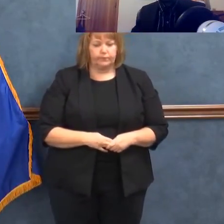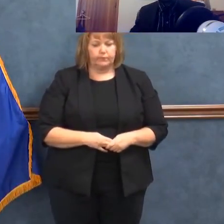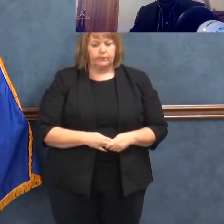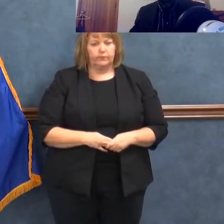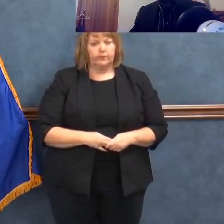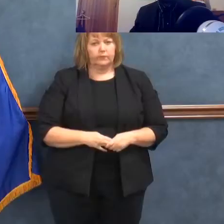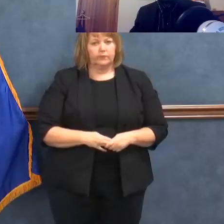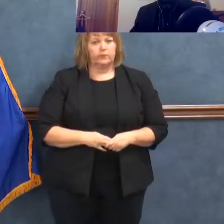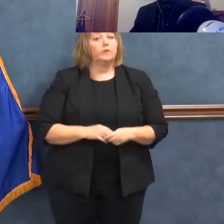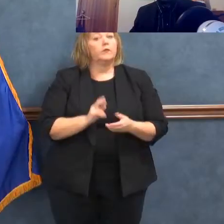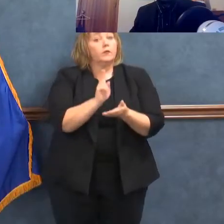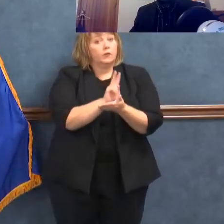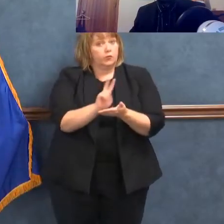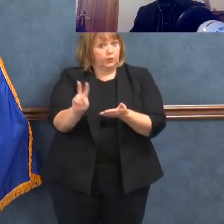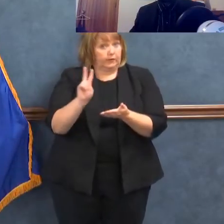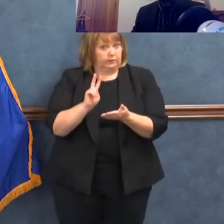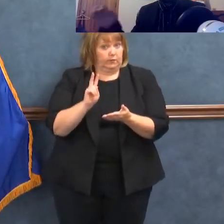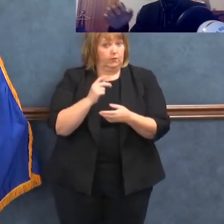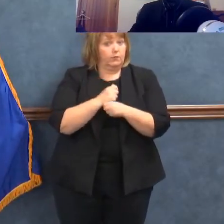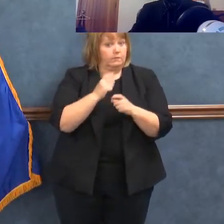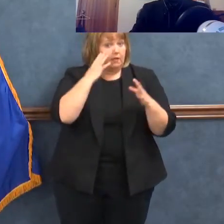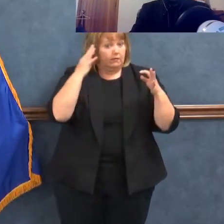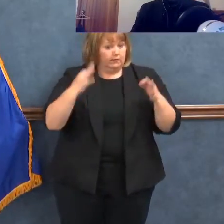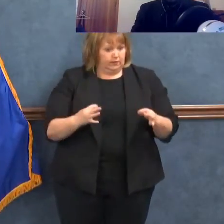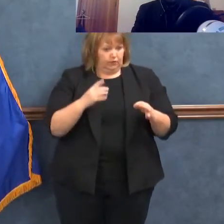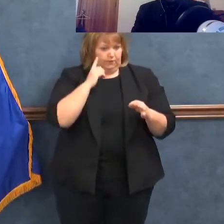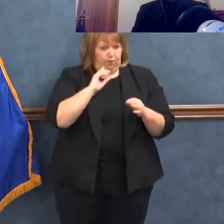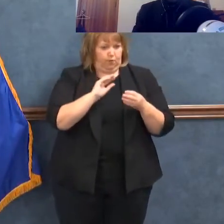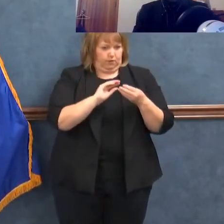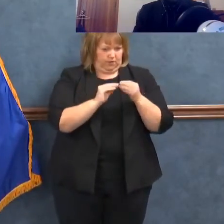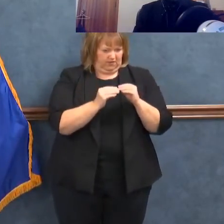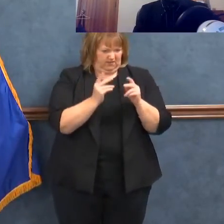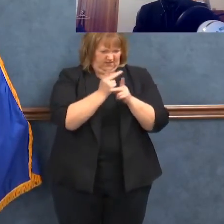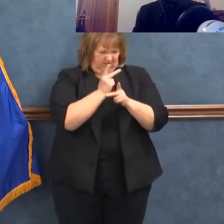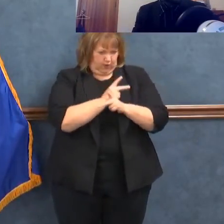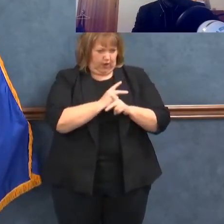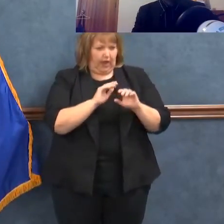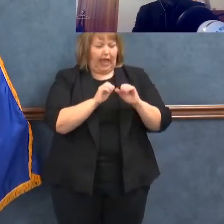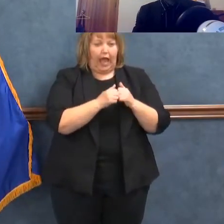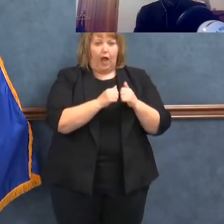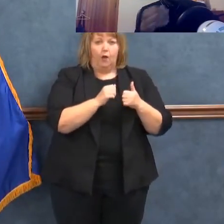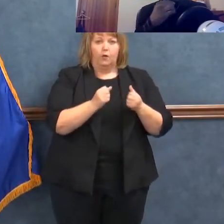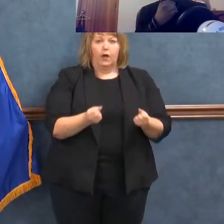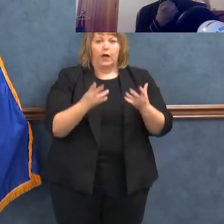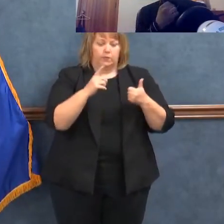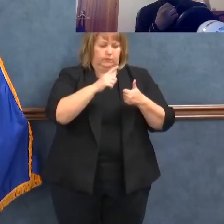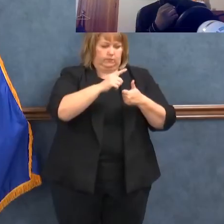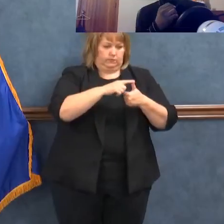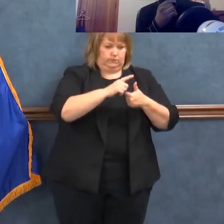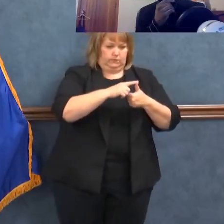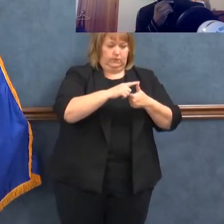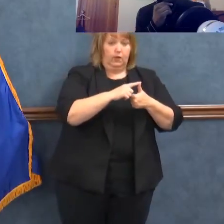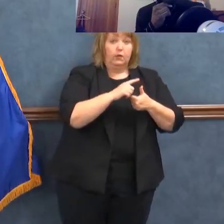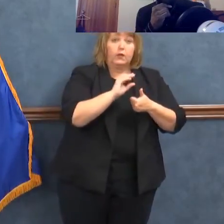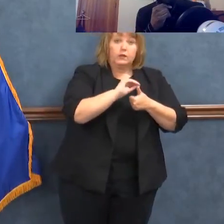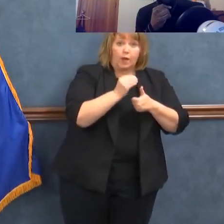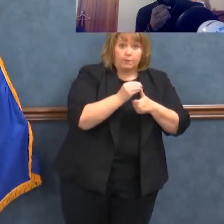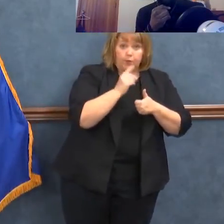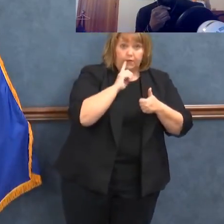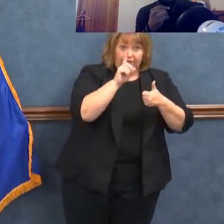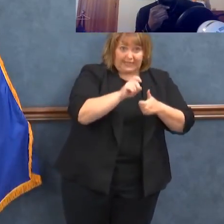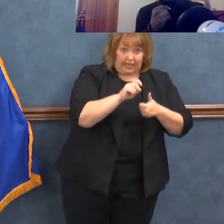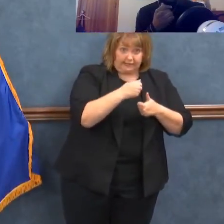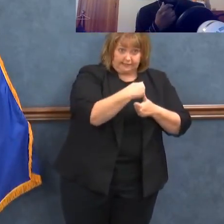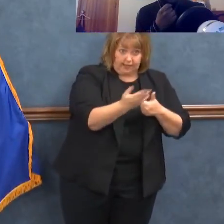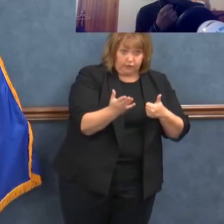counties looking at 3 key statistics: the average number of tests per day, the case rate, and the test